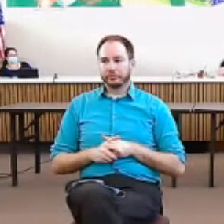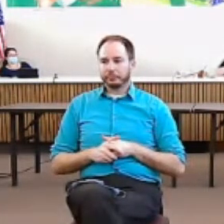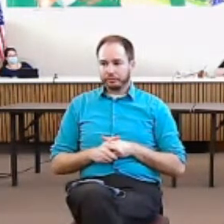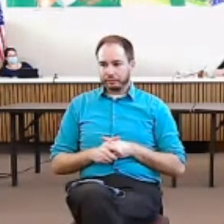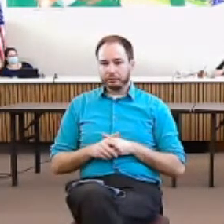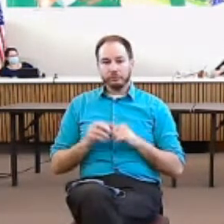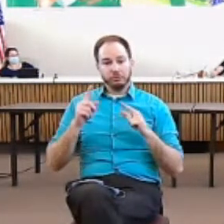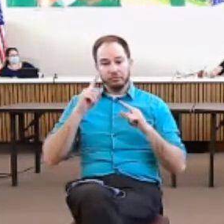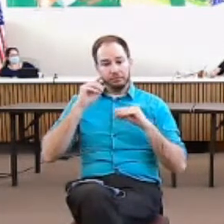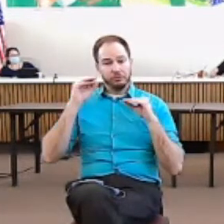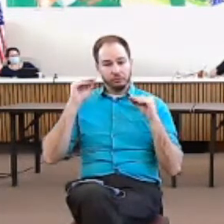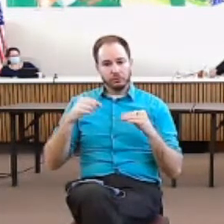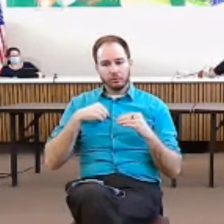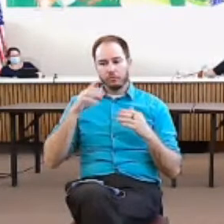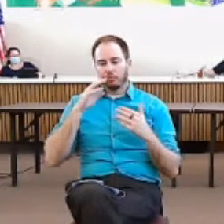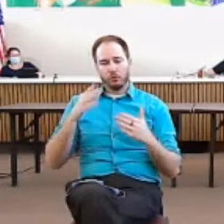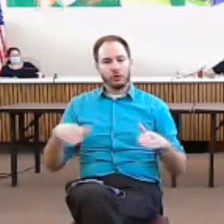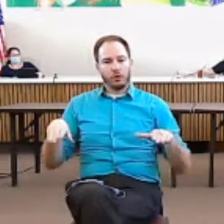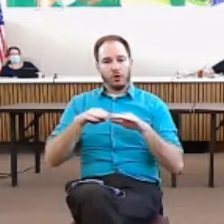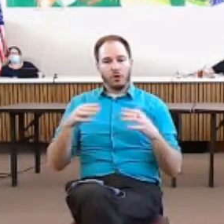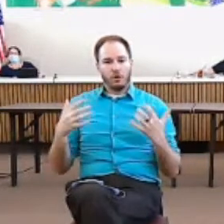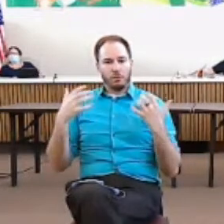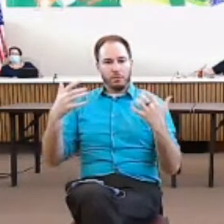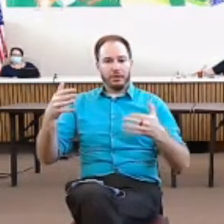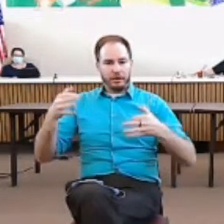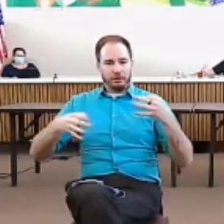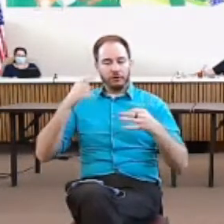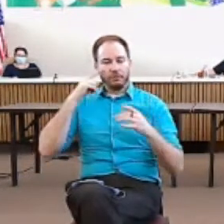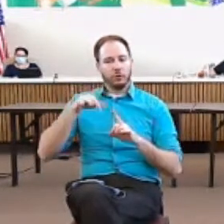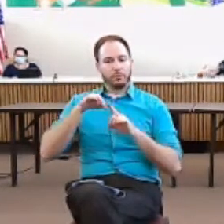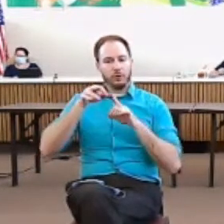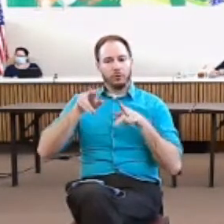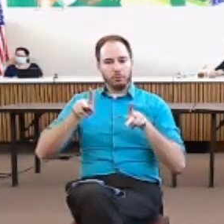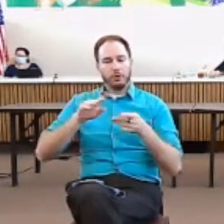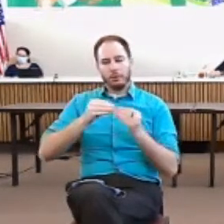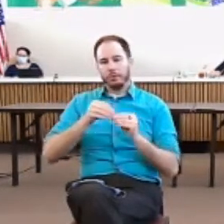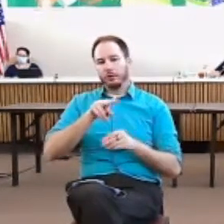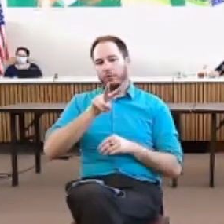Okay, hearing none, I'm going to close the public hearing for special use permit number